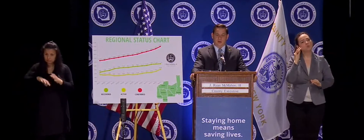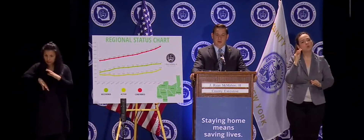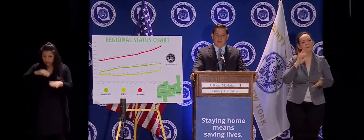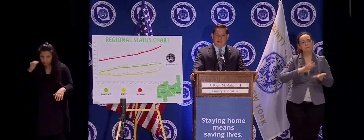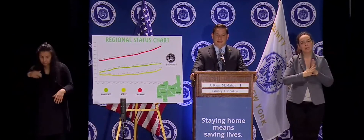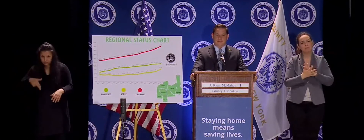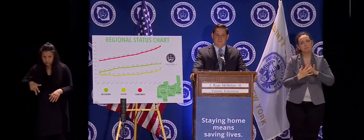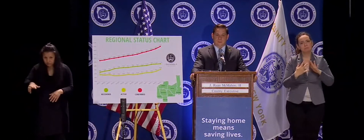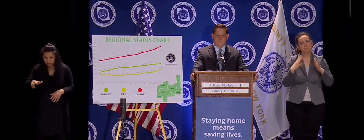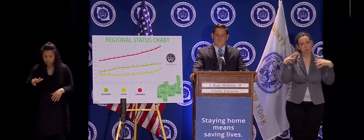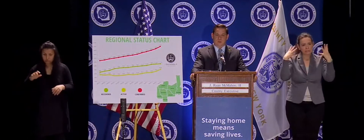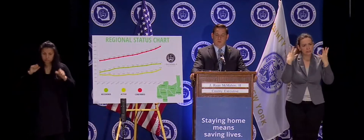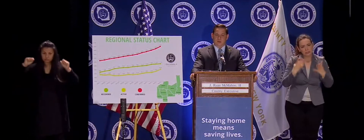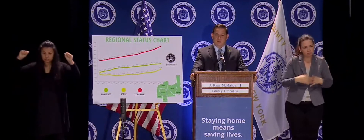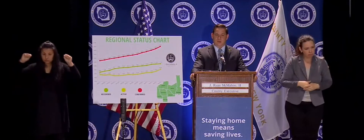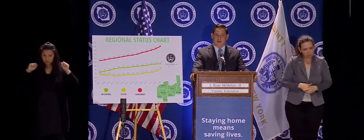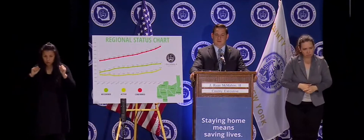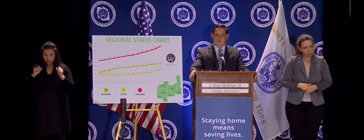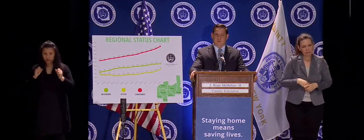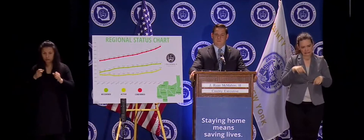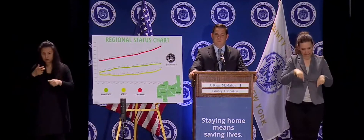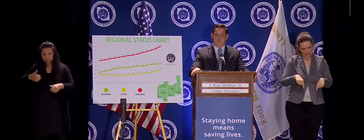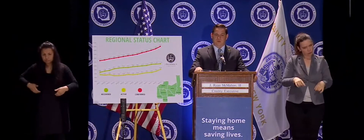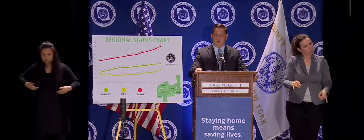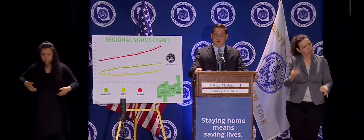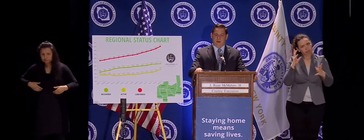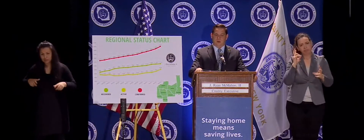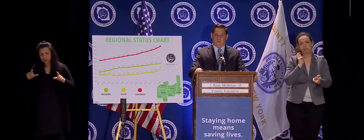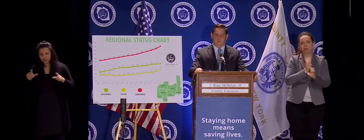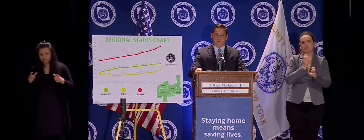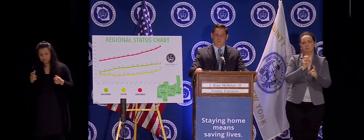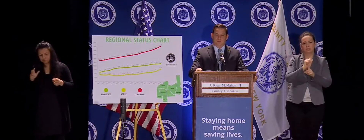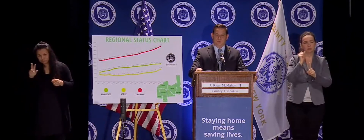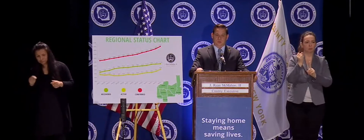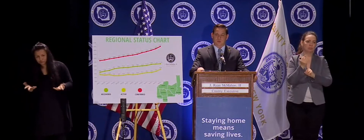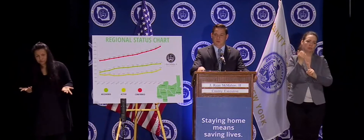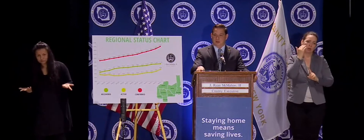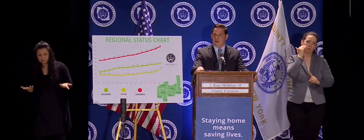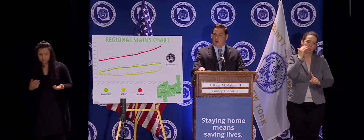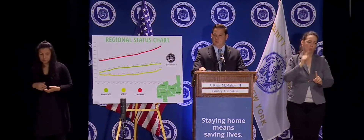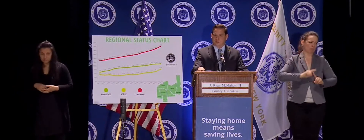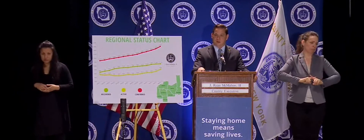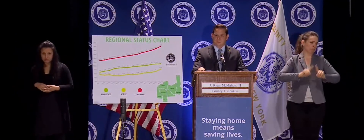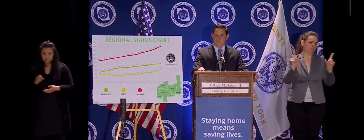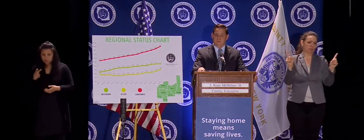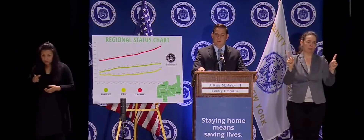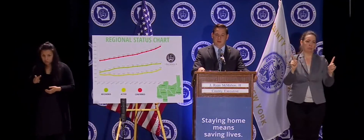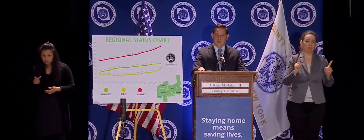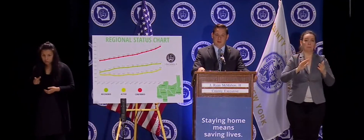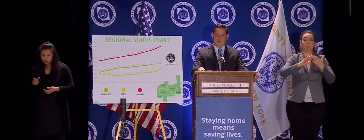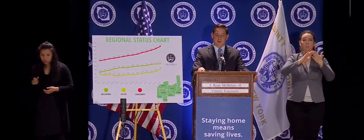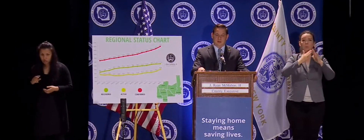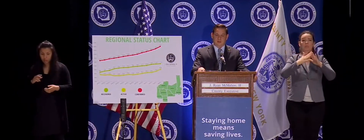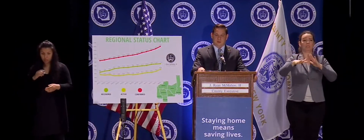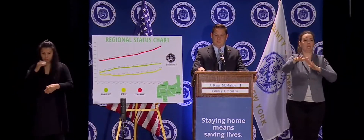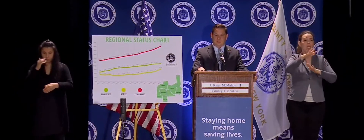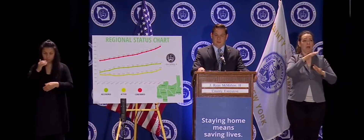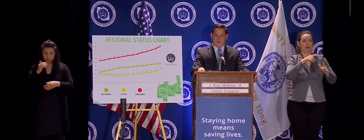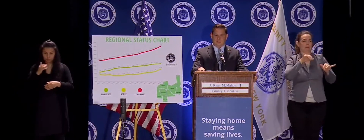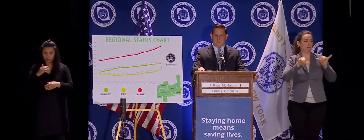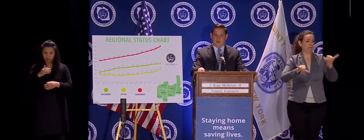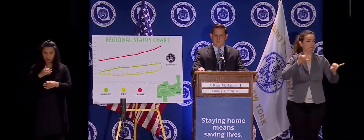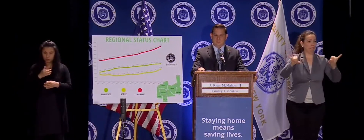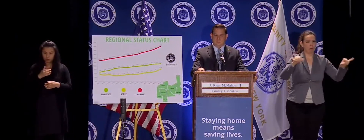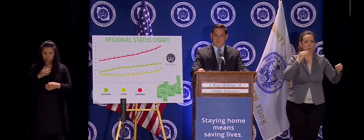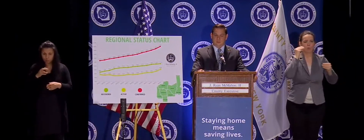hard. But we have to think about the community at large still. And